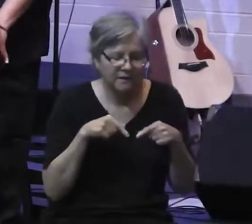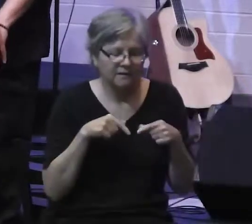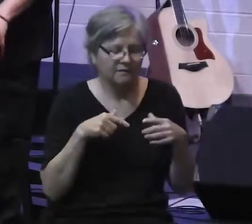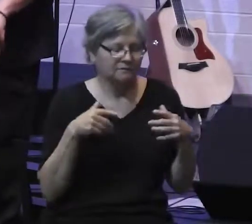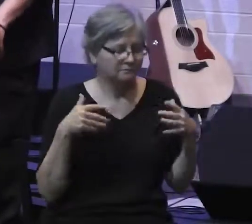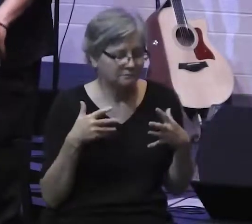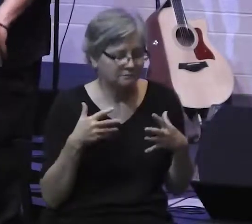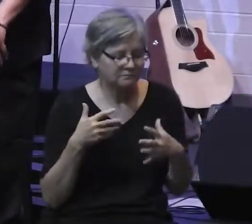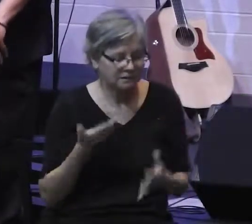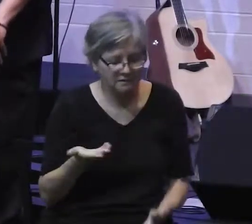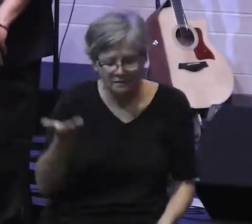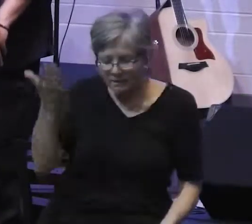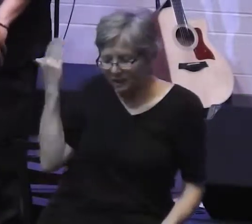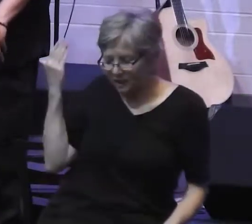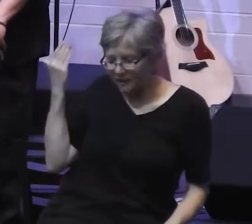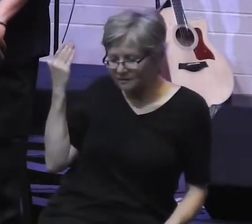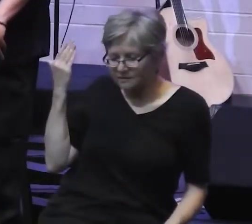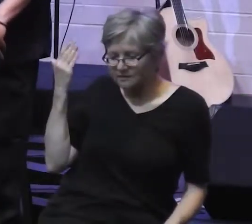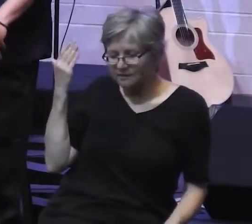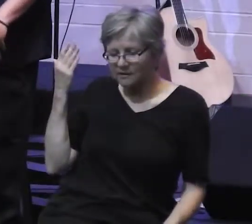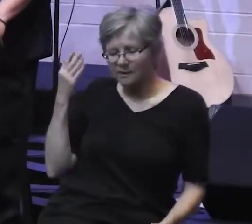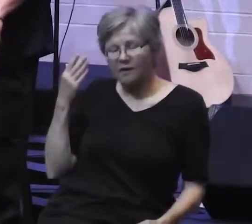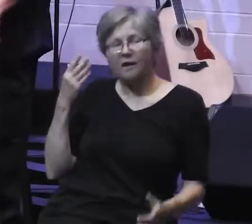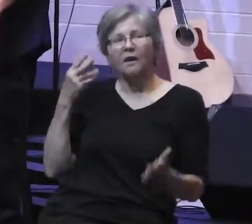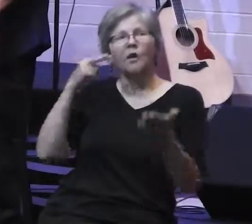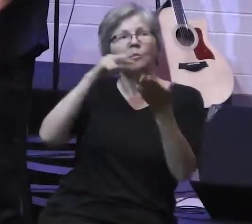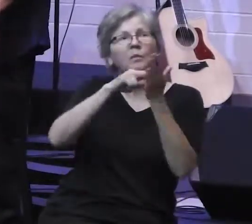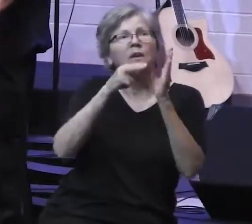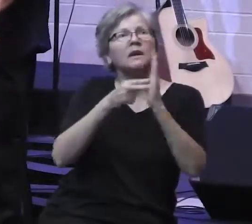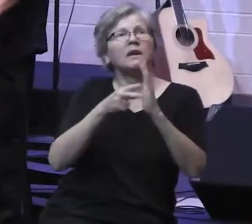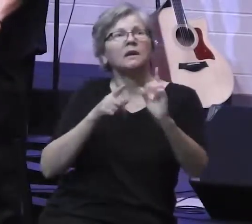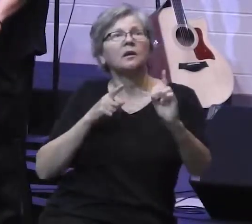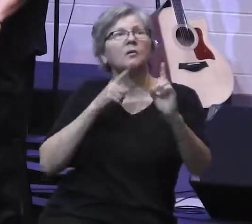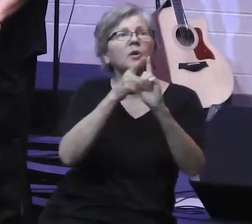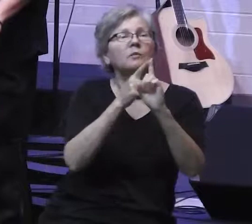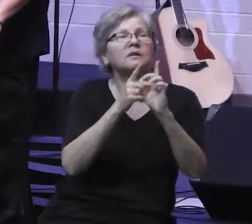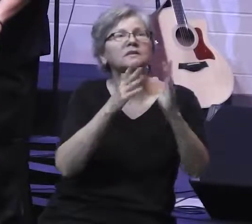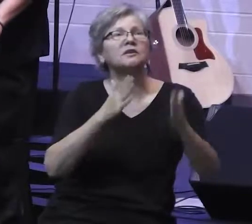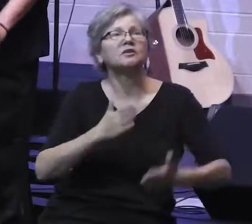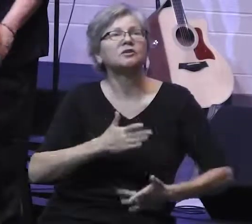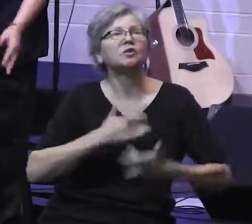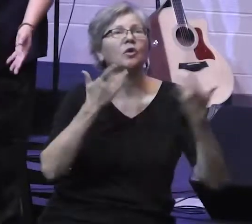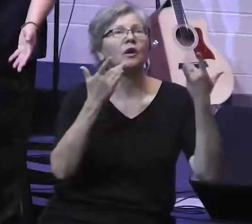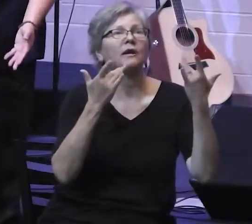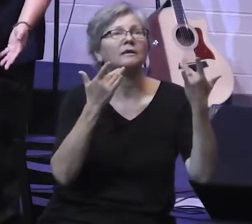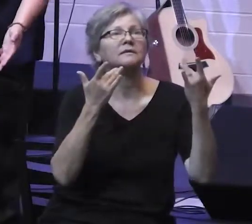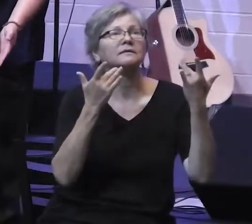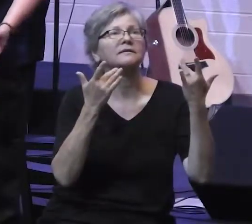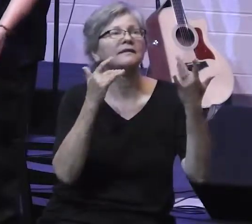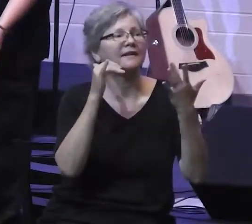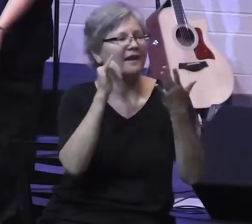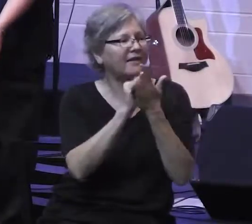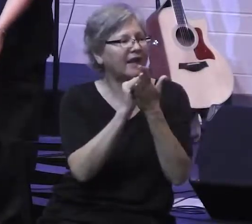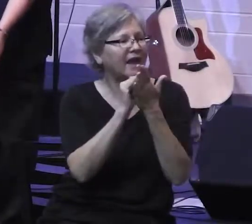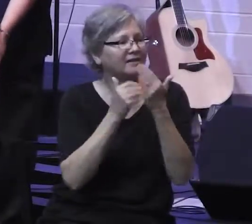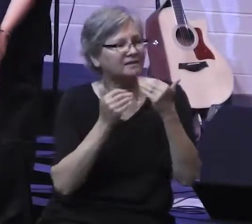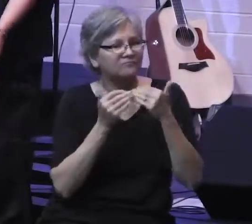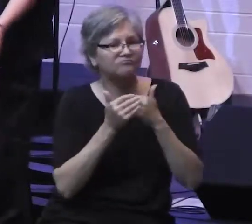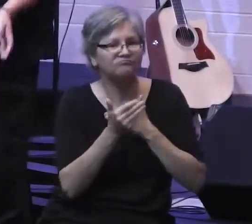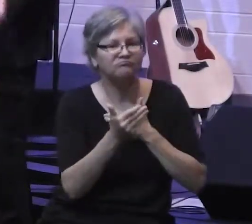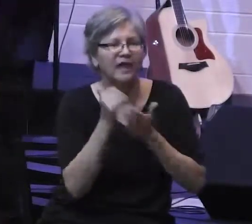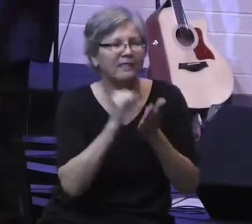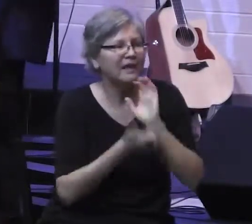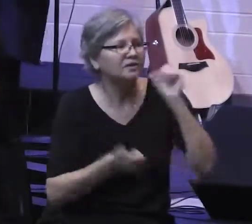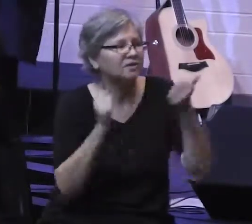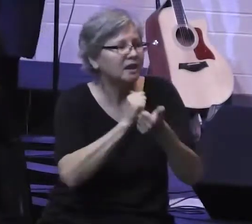and excitement and joy and the ability to work and minister and live has transformed my